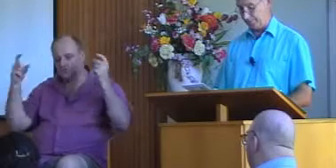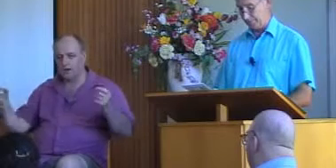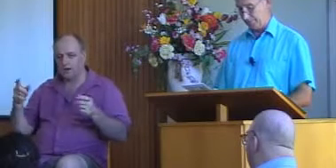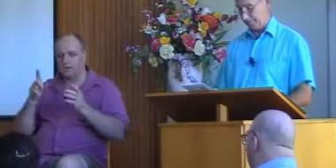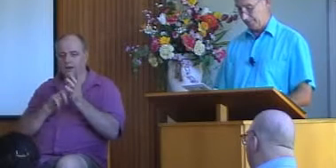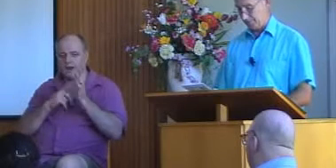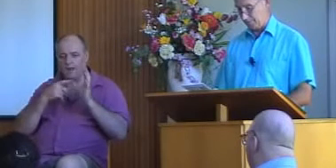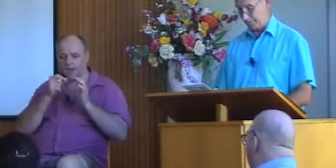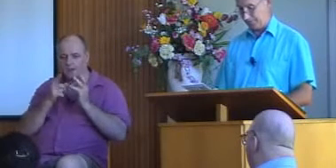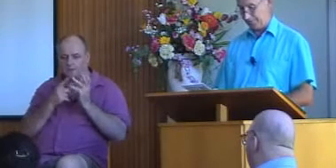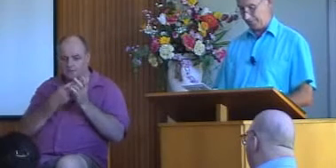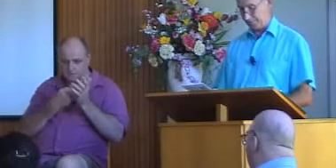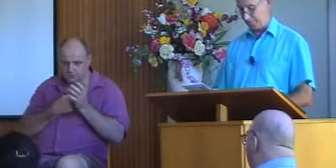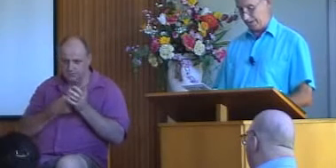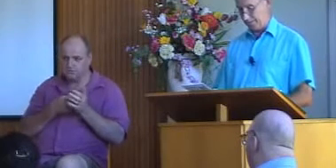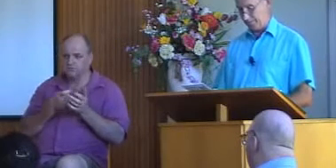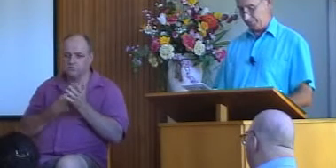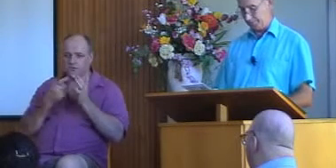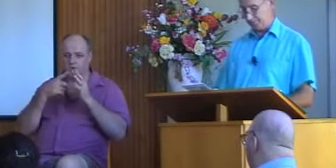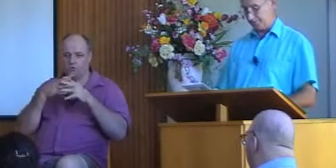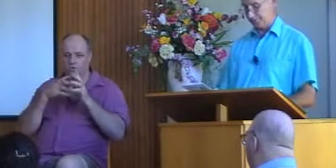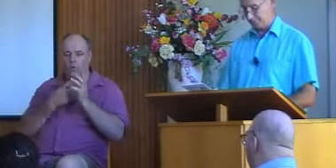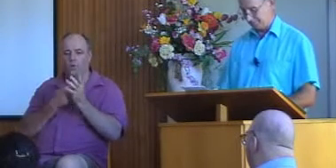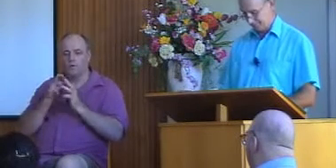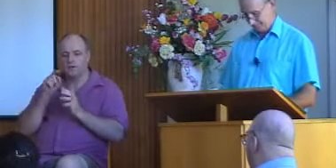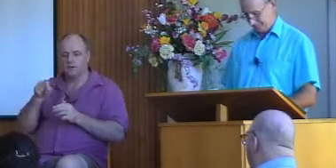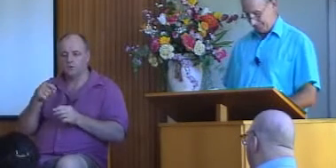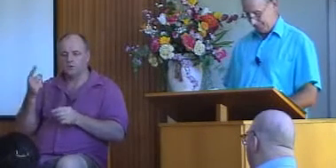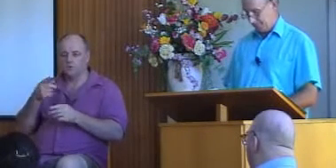contents. Christ is its grand subject.